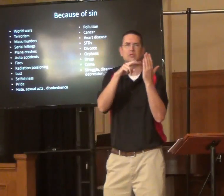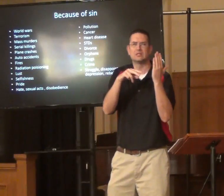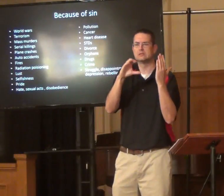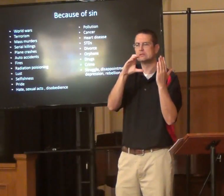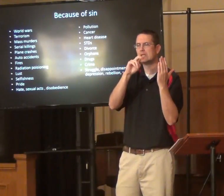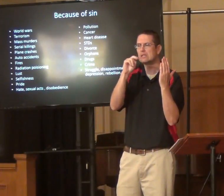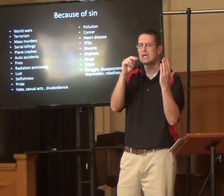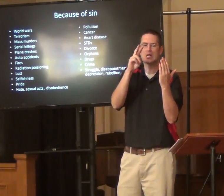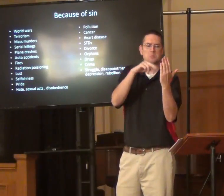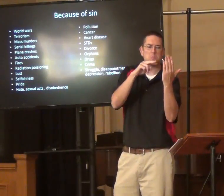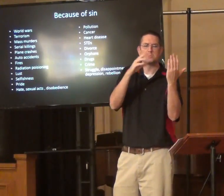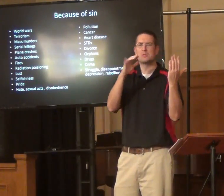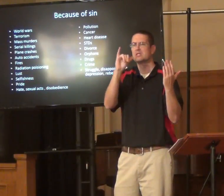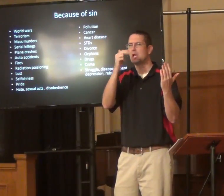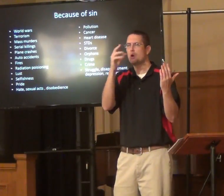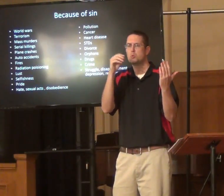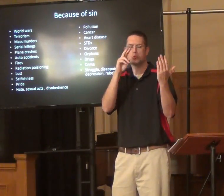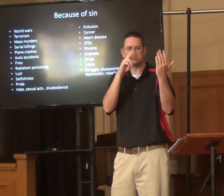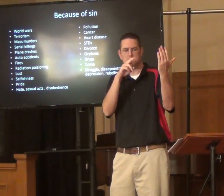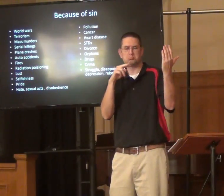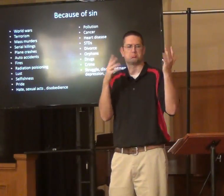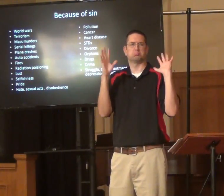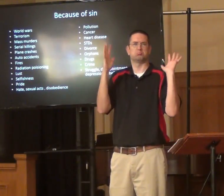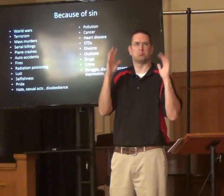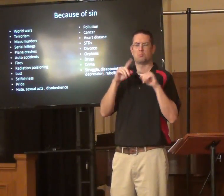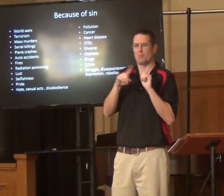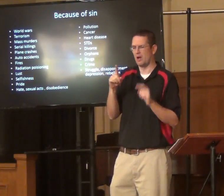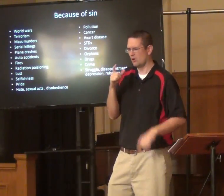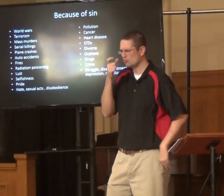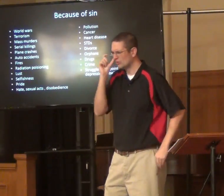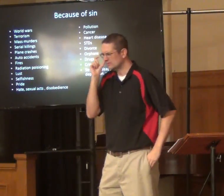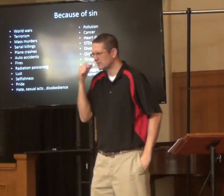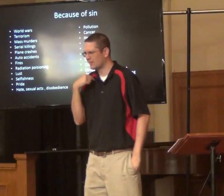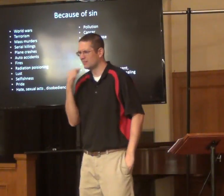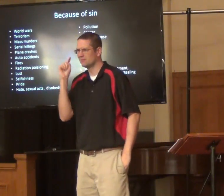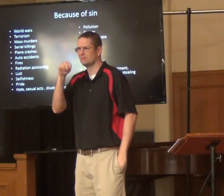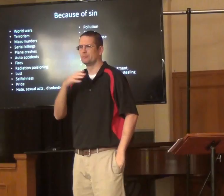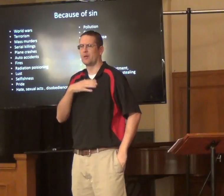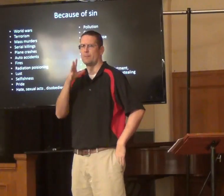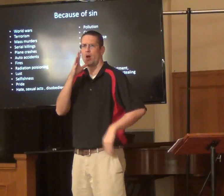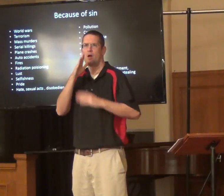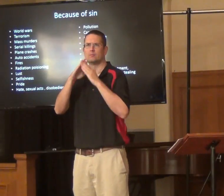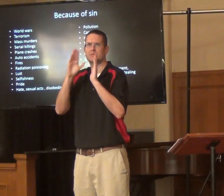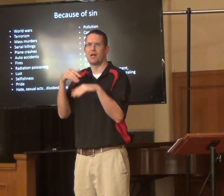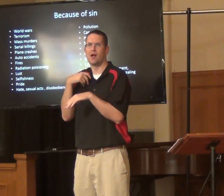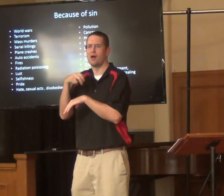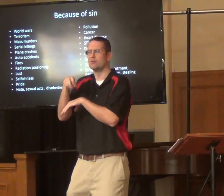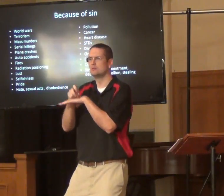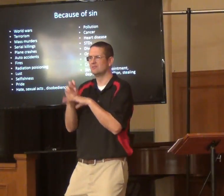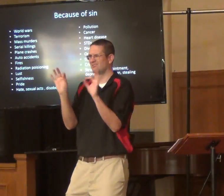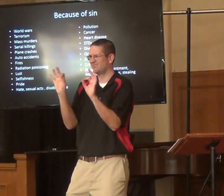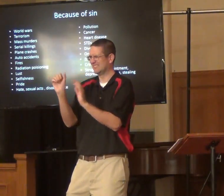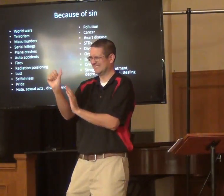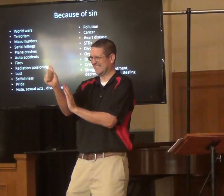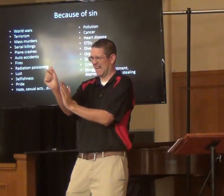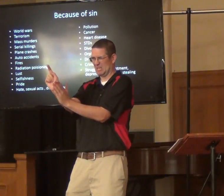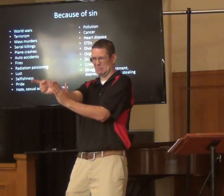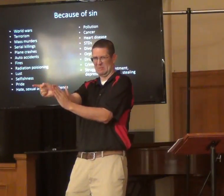I tend to read CNN or Yahoo News. But recently I was at my mom's house and I was sitting there.